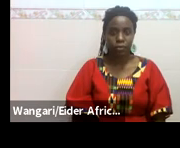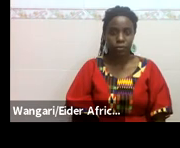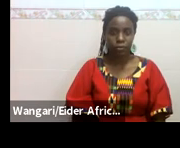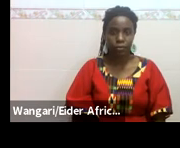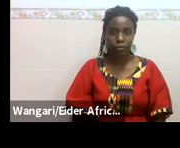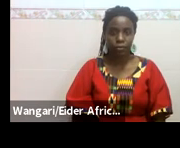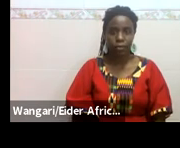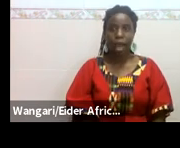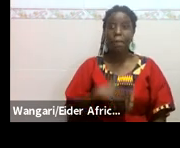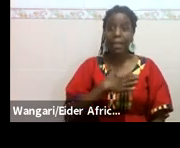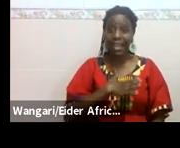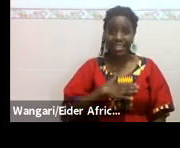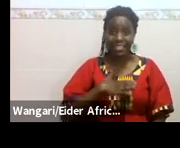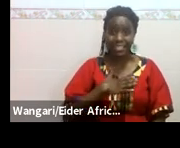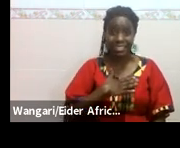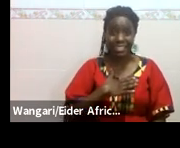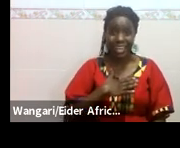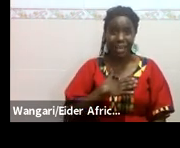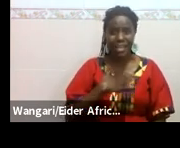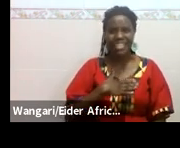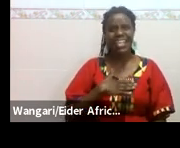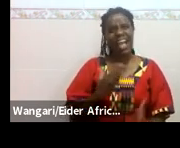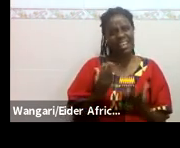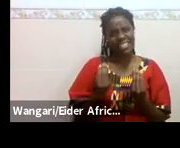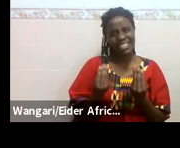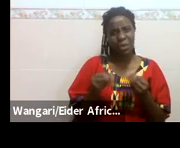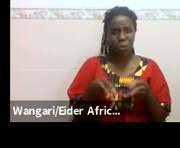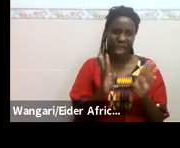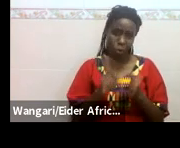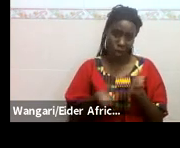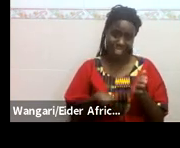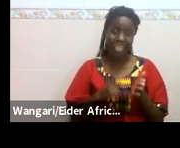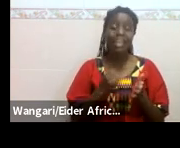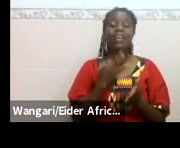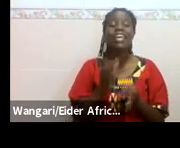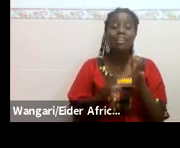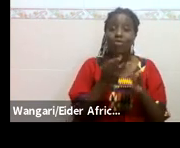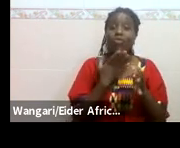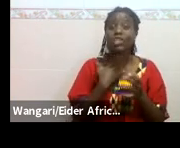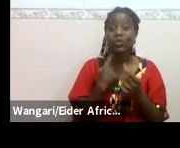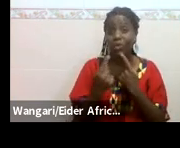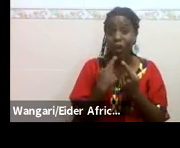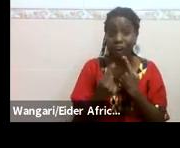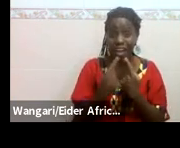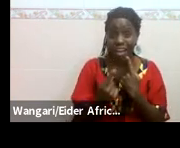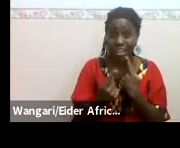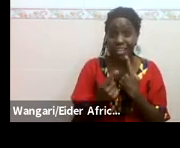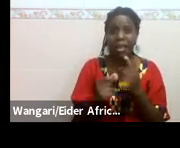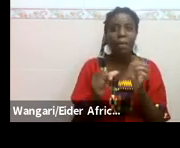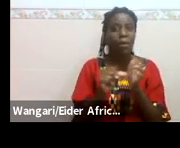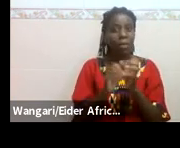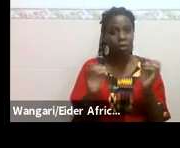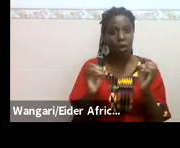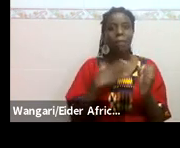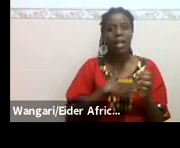Yeah, please, maybe to make it easier, if you feel like you want to speak to the plenum, please use the raise your